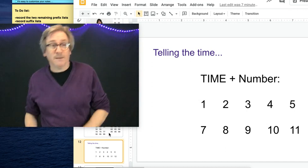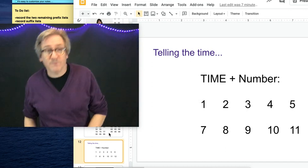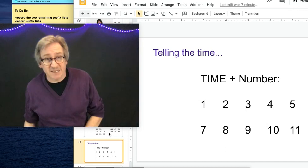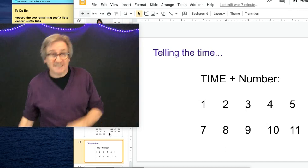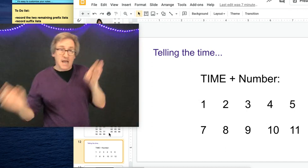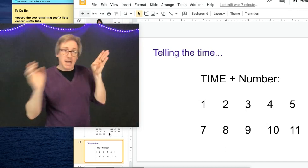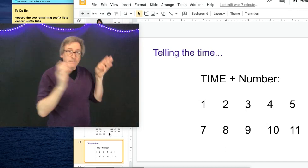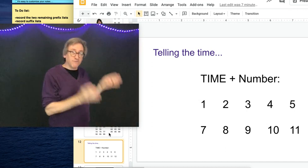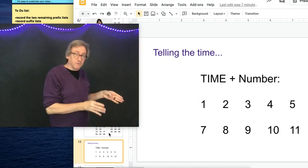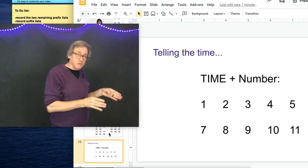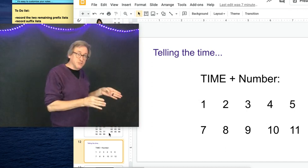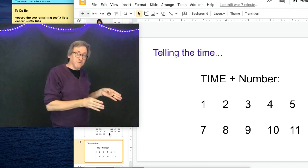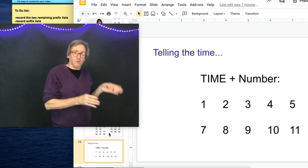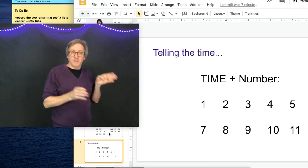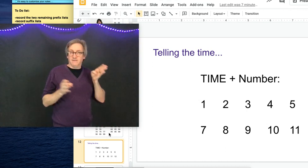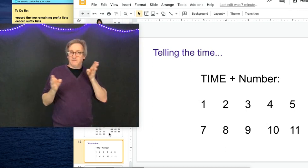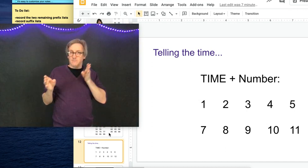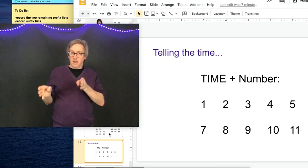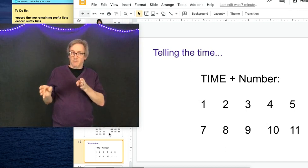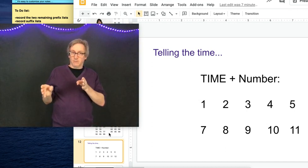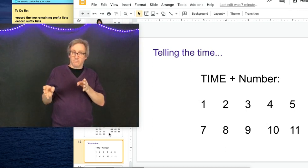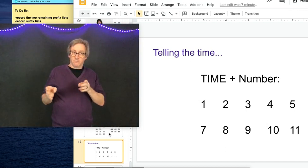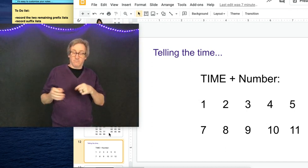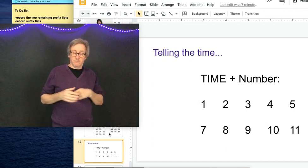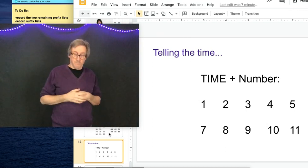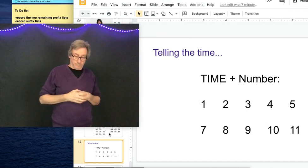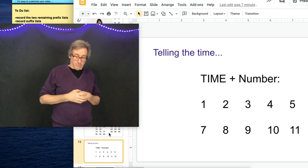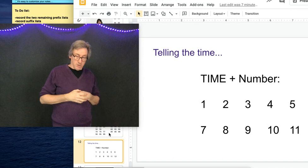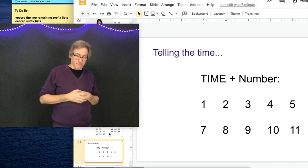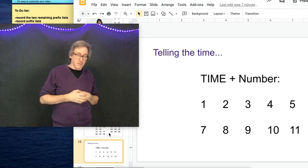always set up the time first before we give them the number.